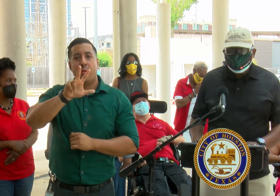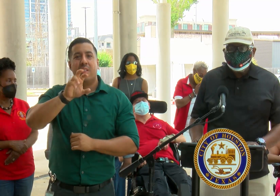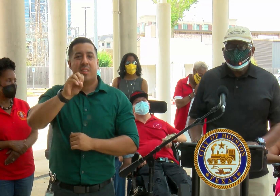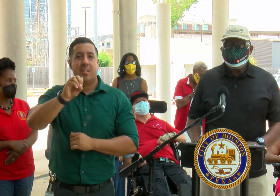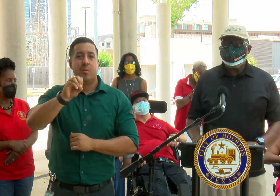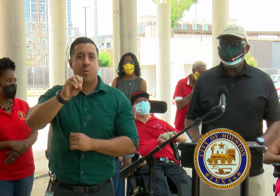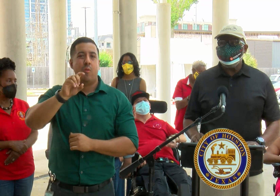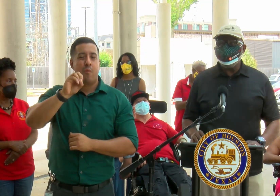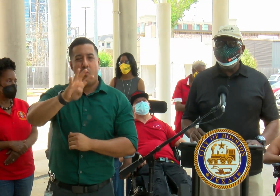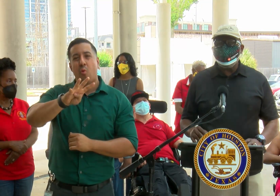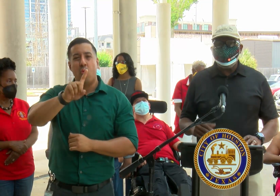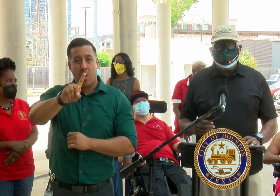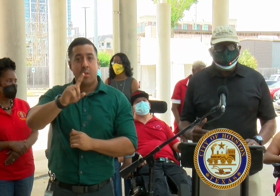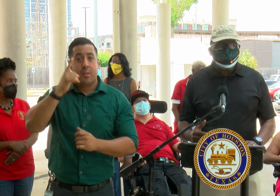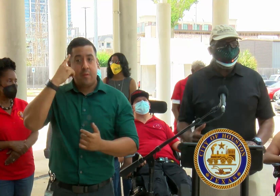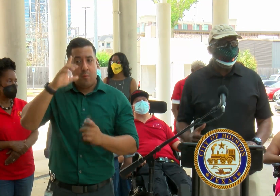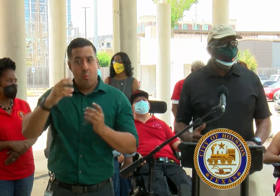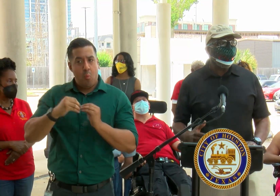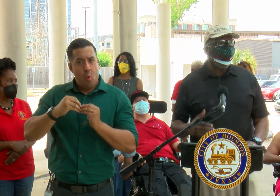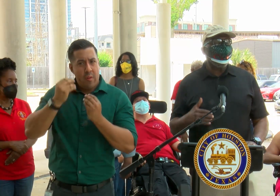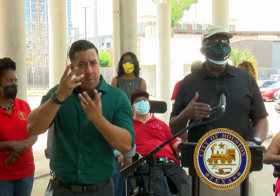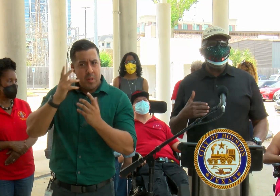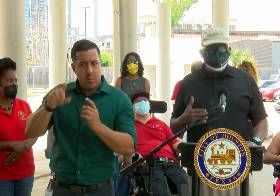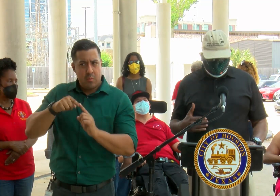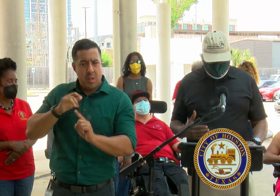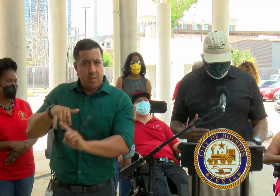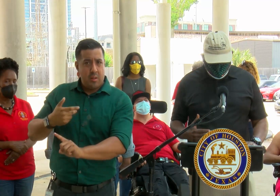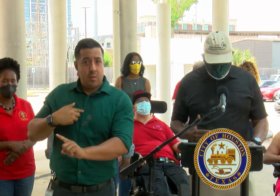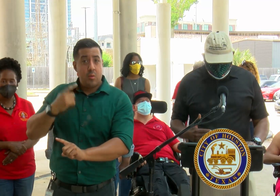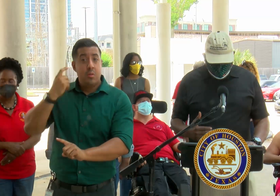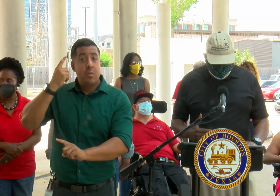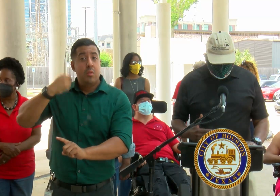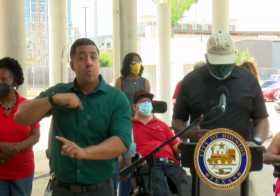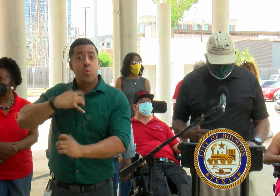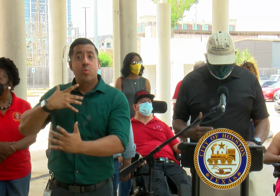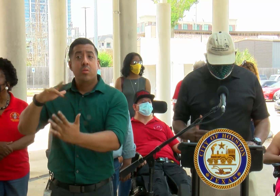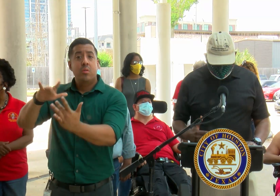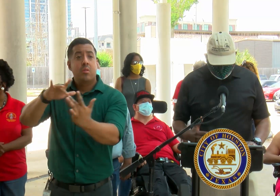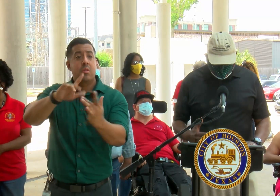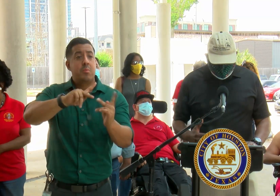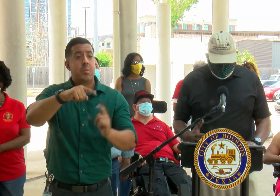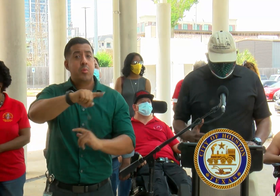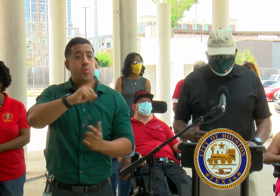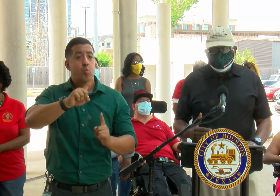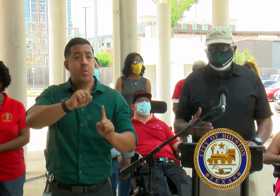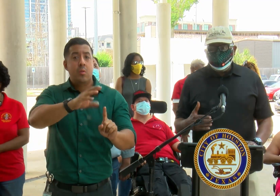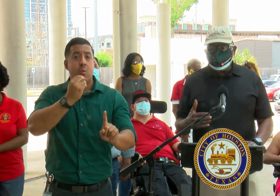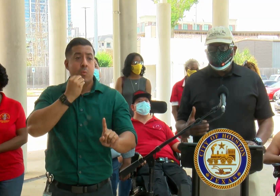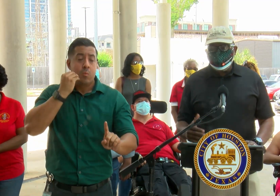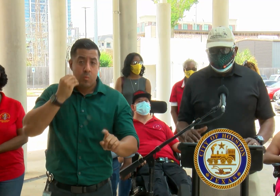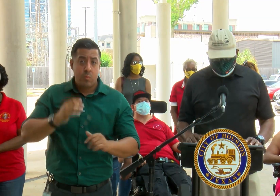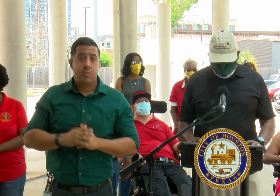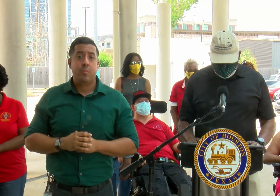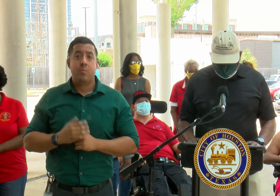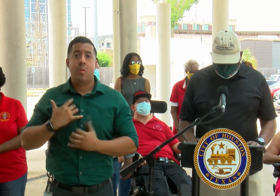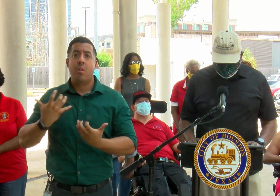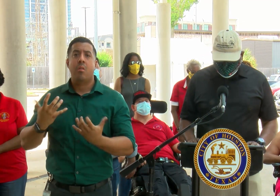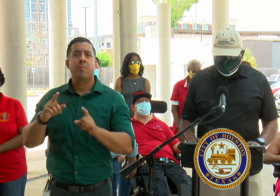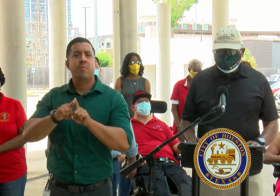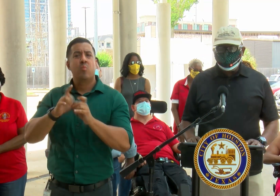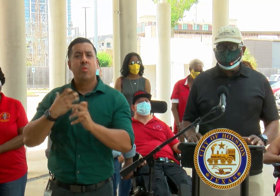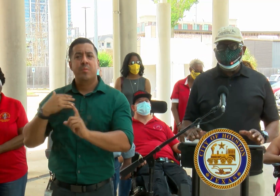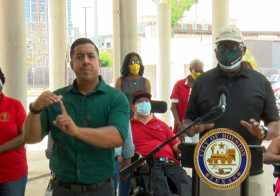832-393-4301 to learn more about that. We really want to reach people where they are. We want to also remind people